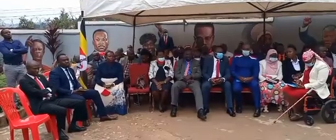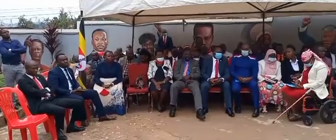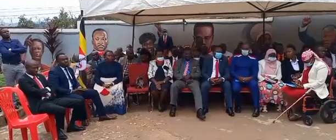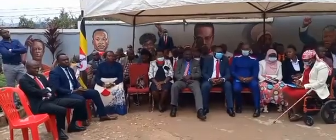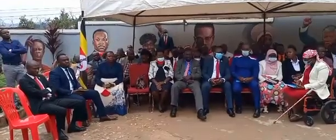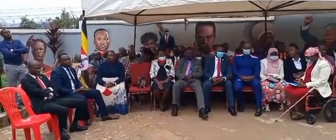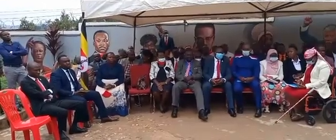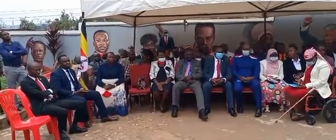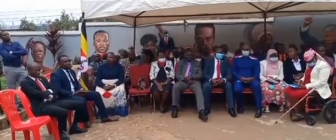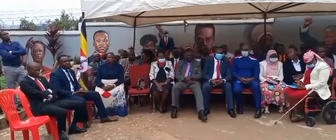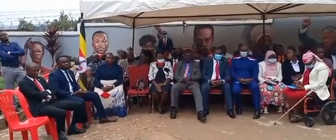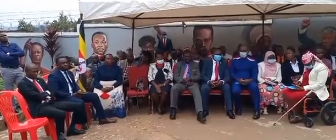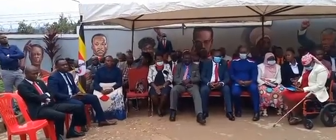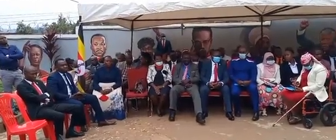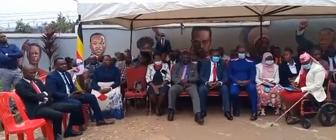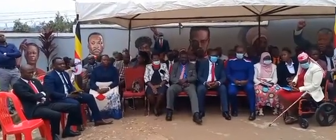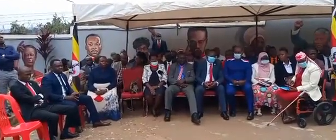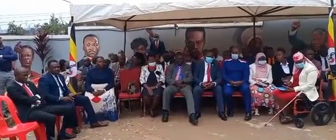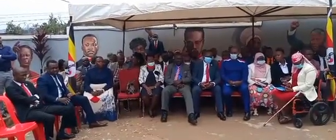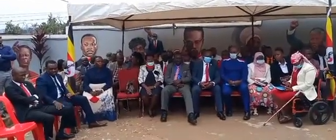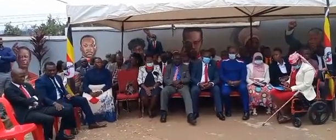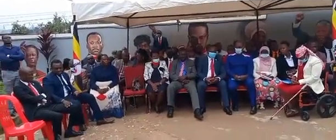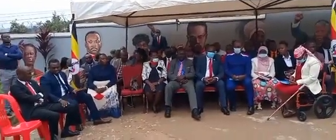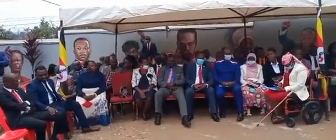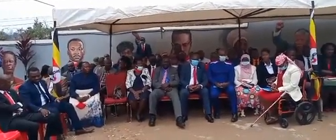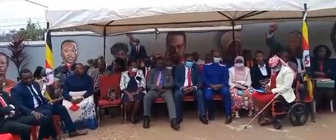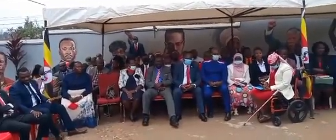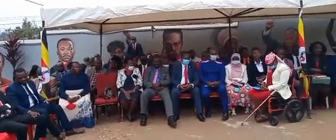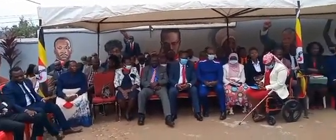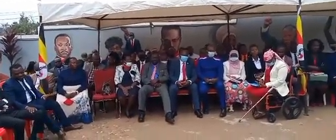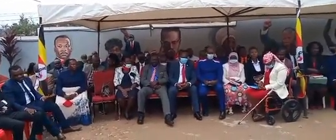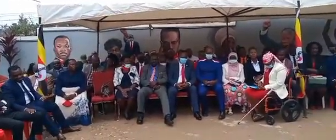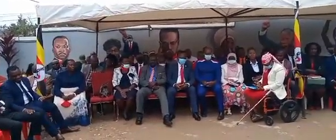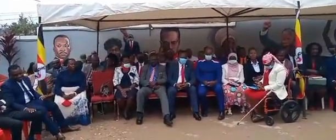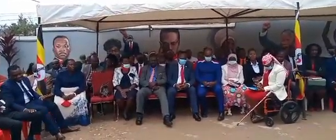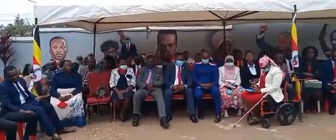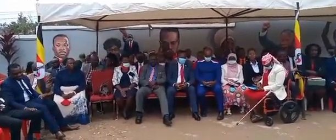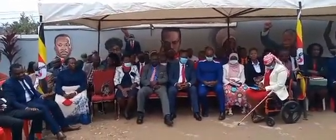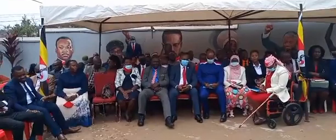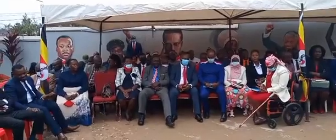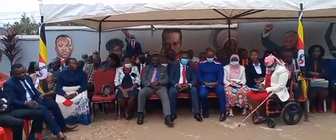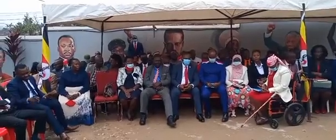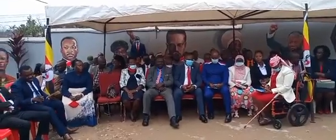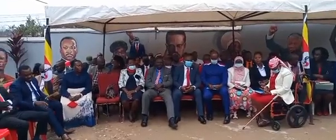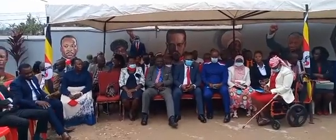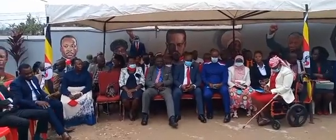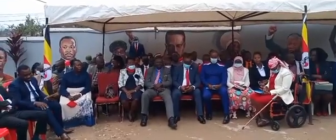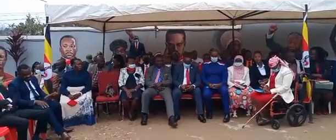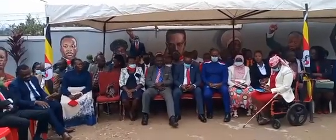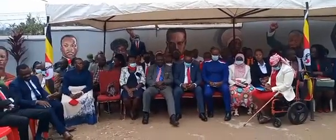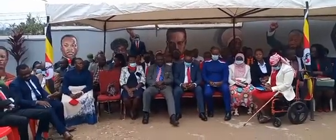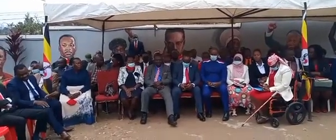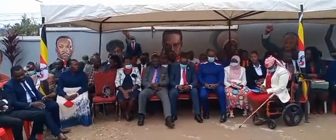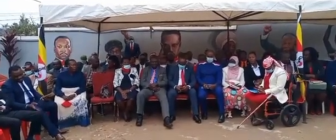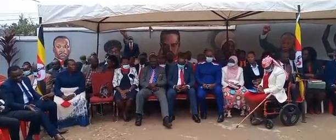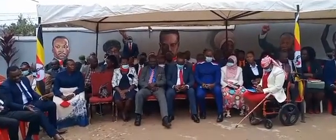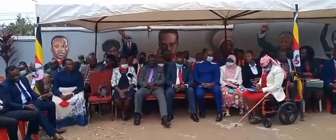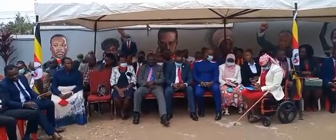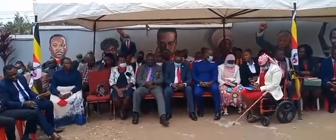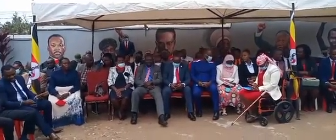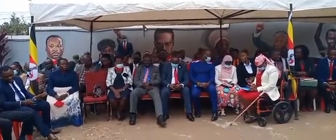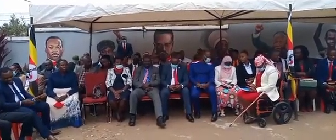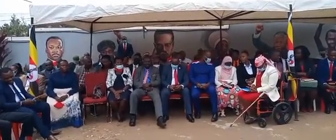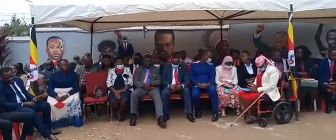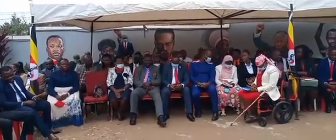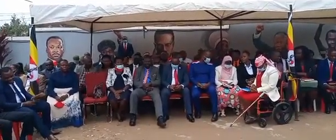the candidates' campaign team. Are you telling your people to stop, or they should